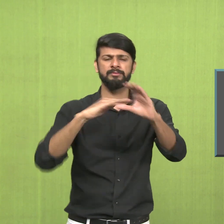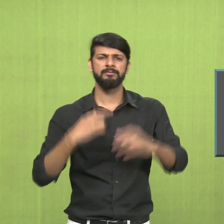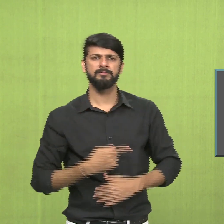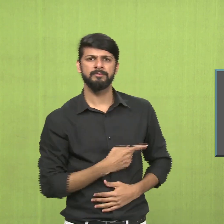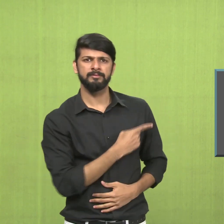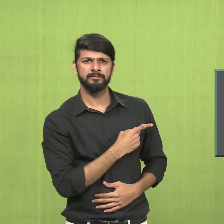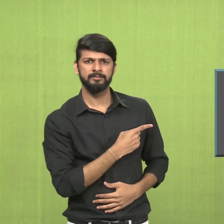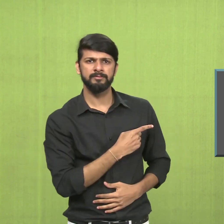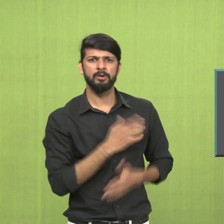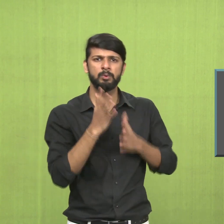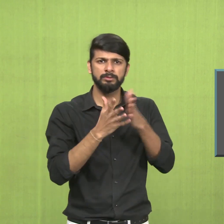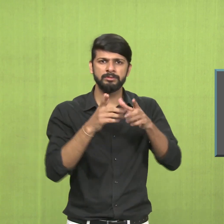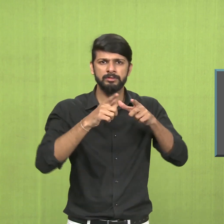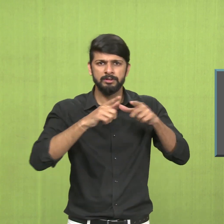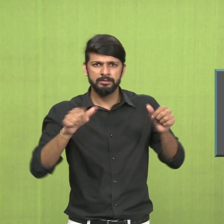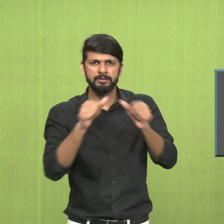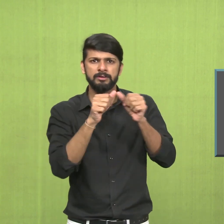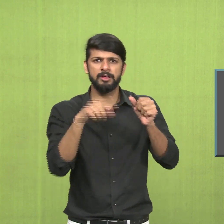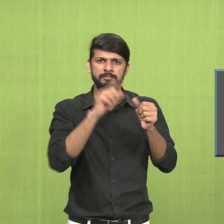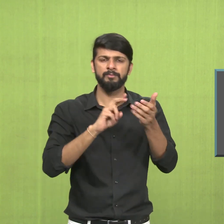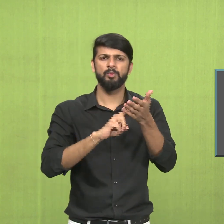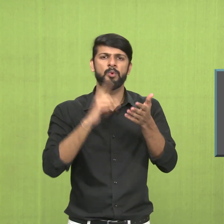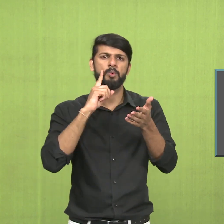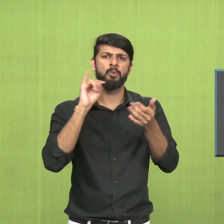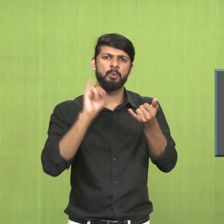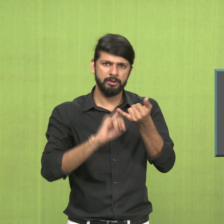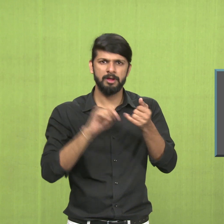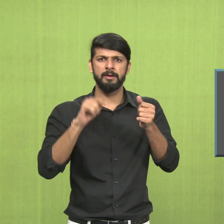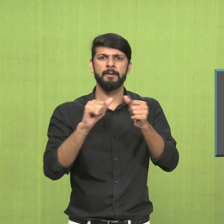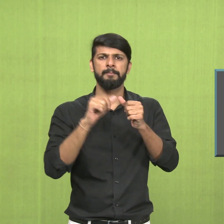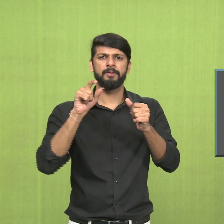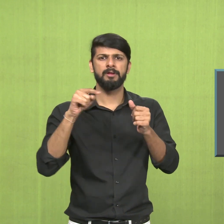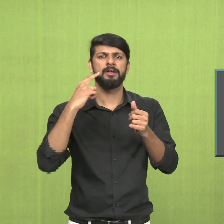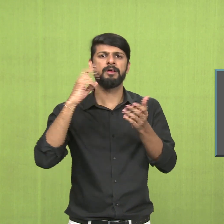lesson and will watch the following videos. If you have any queries, email us at